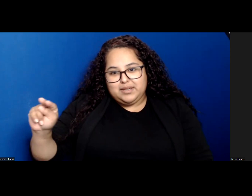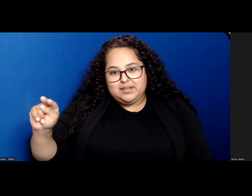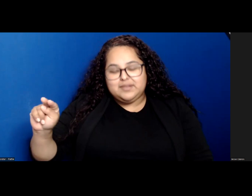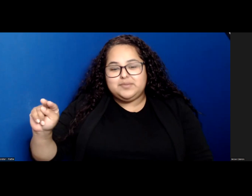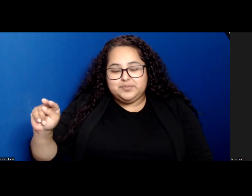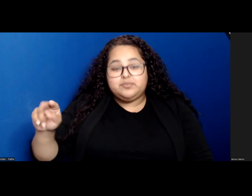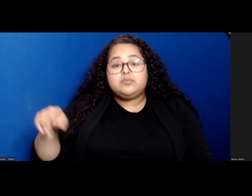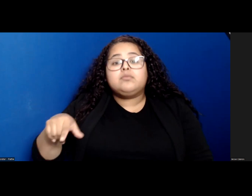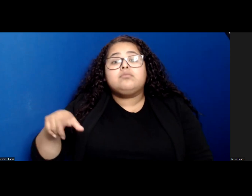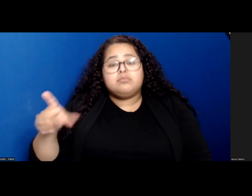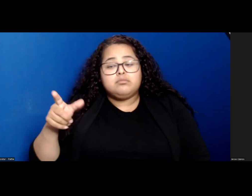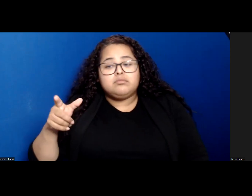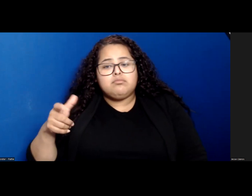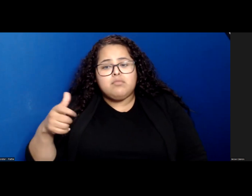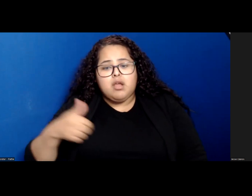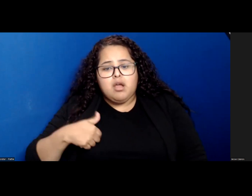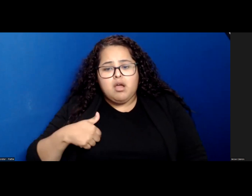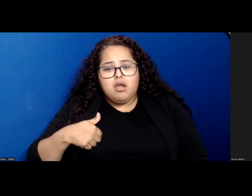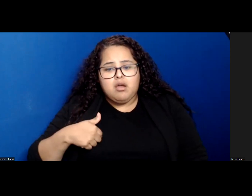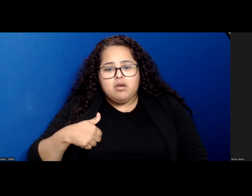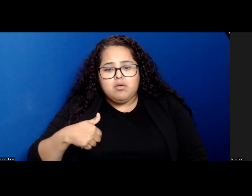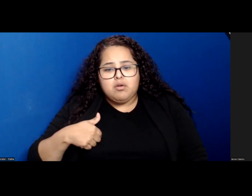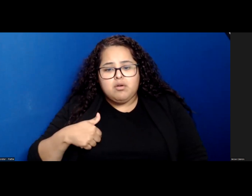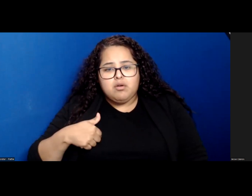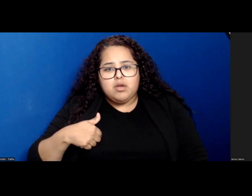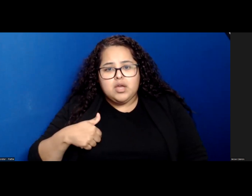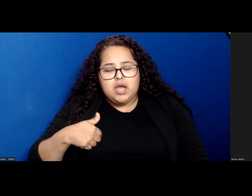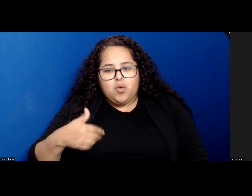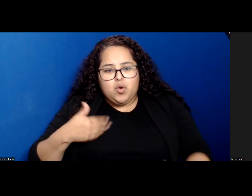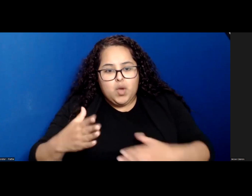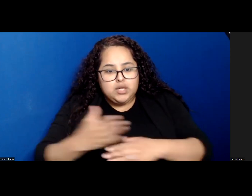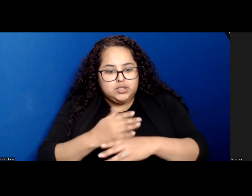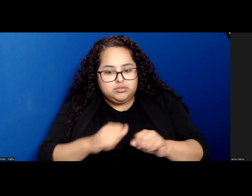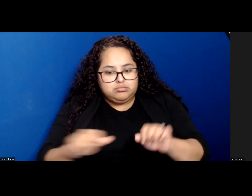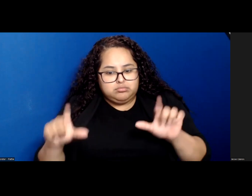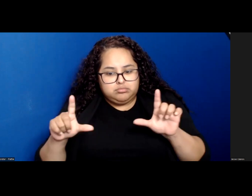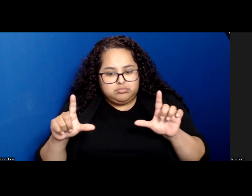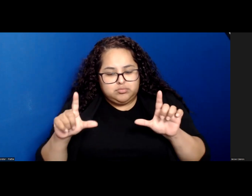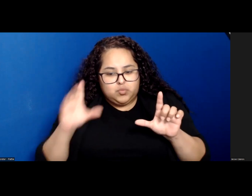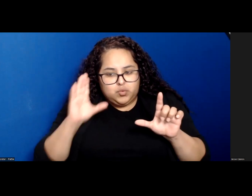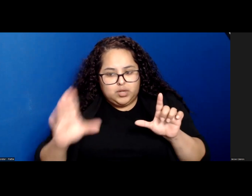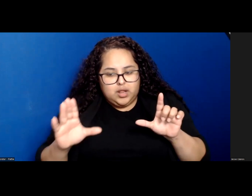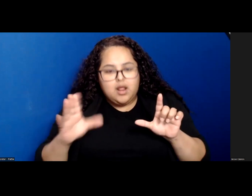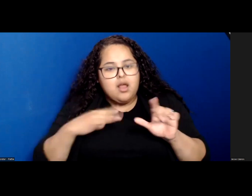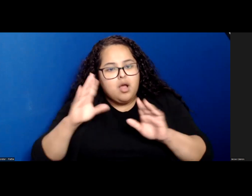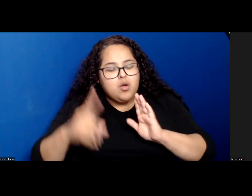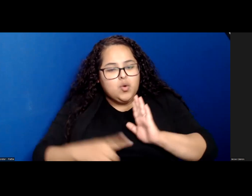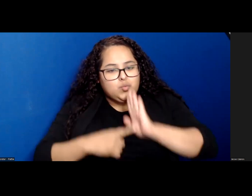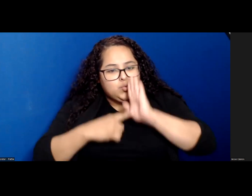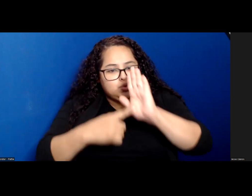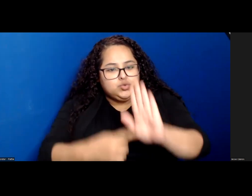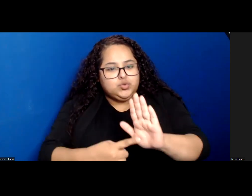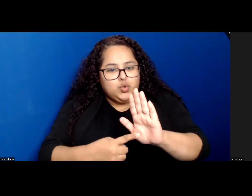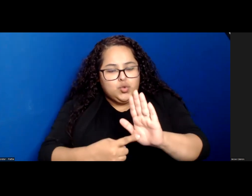Okay, so I'm gonna share my screen with you. I'm gonna show you